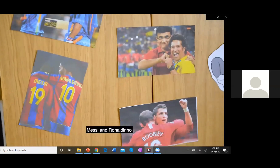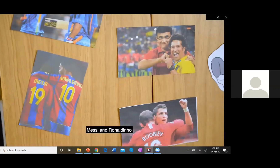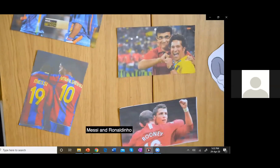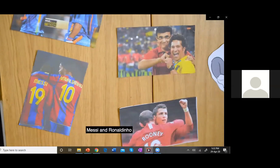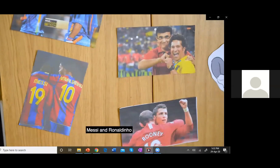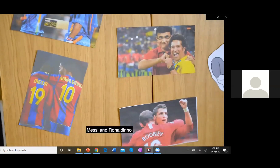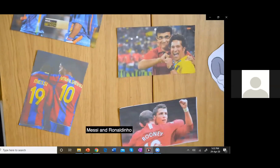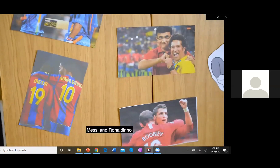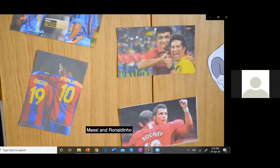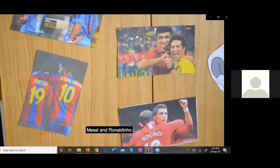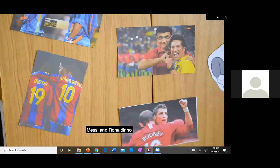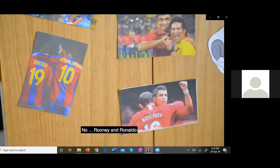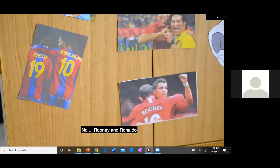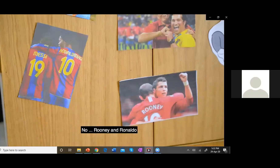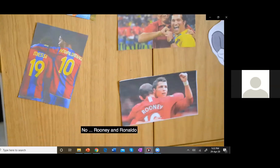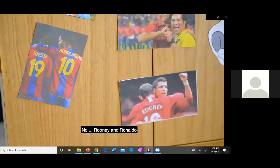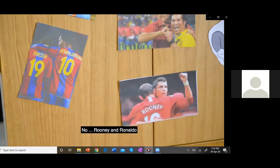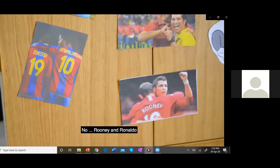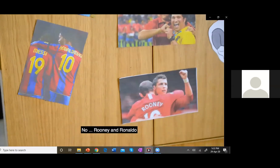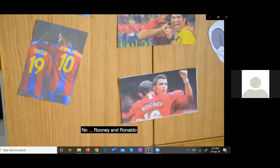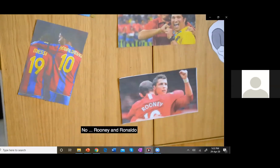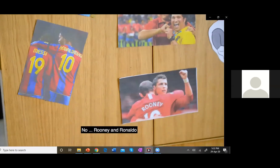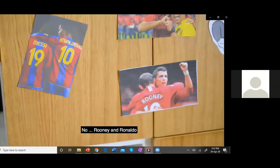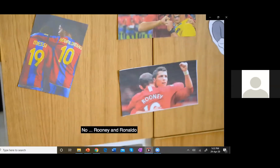No, Dhoni and Ronaldo.